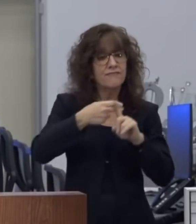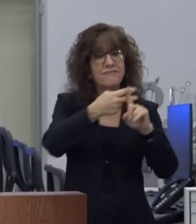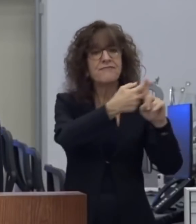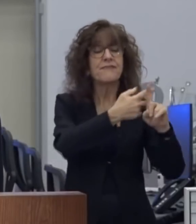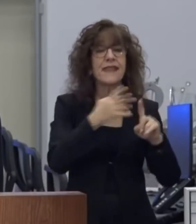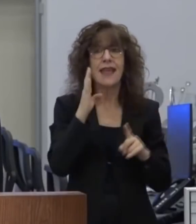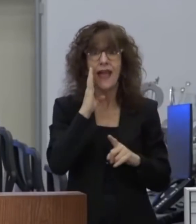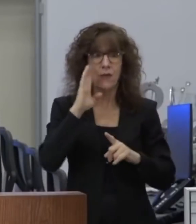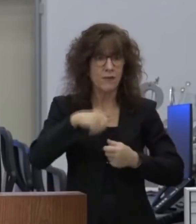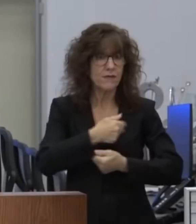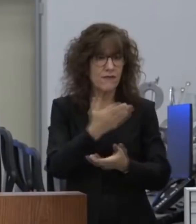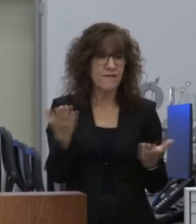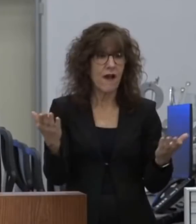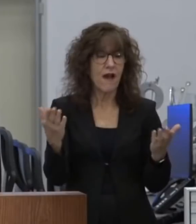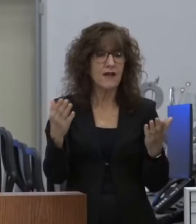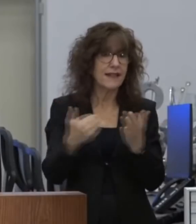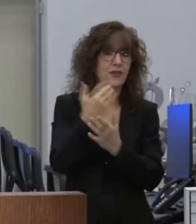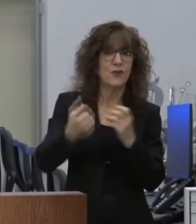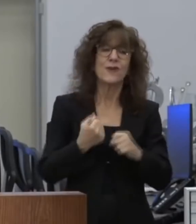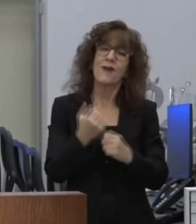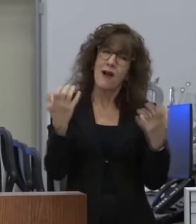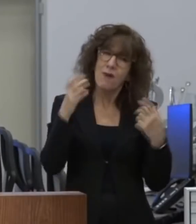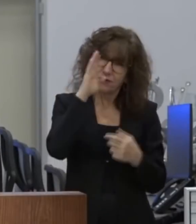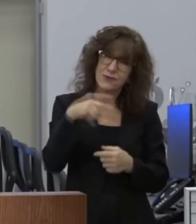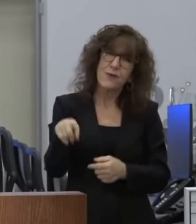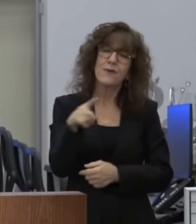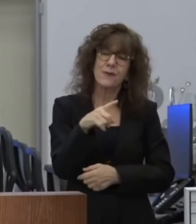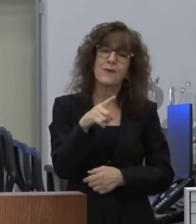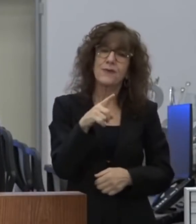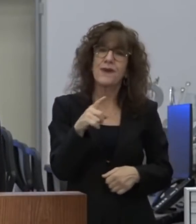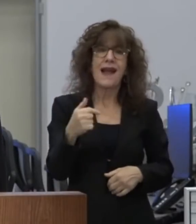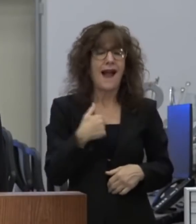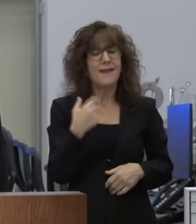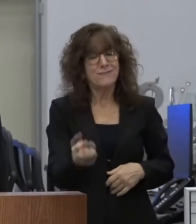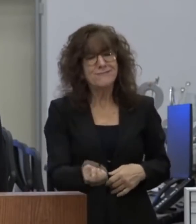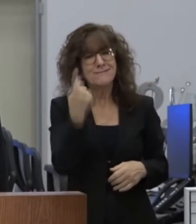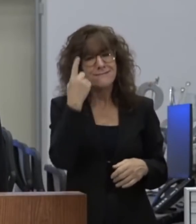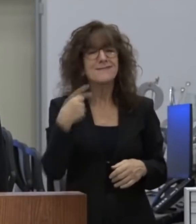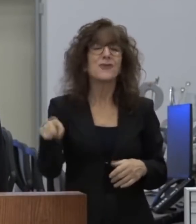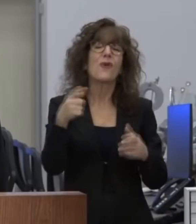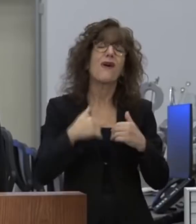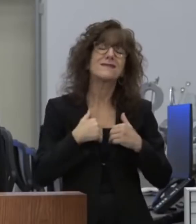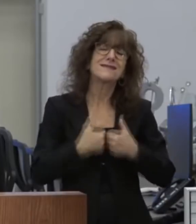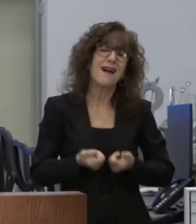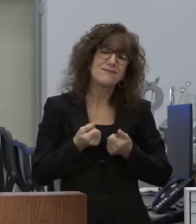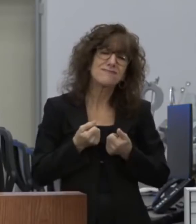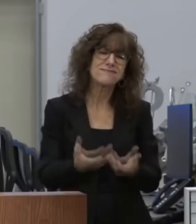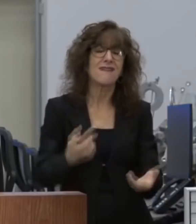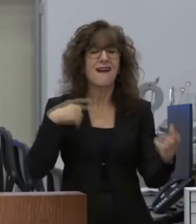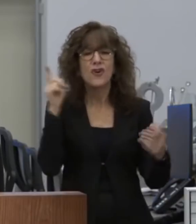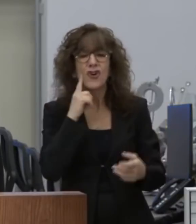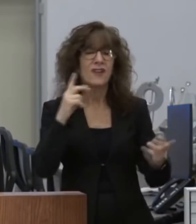more widely available in the new year. And I want you all to know, I understand you are tired. I have heard it,